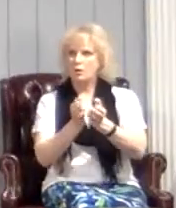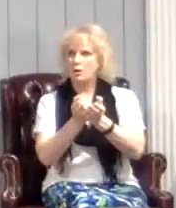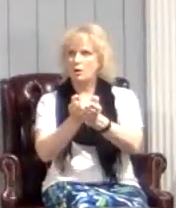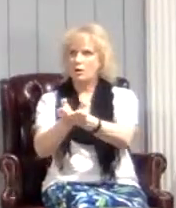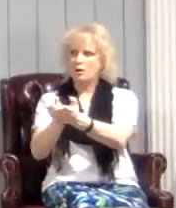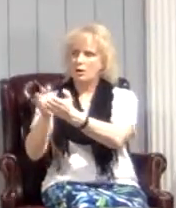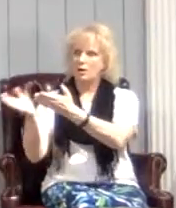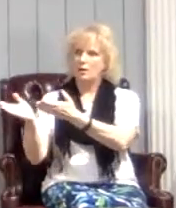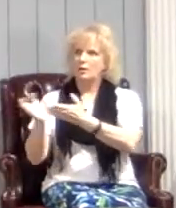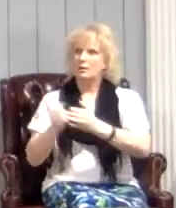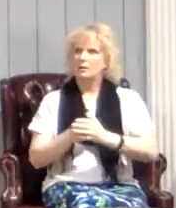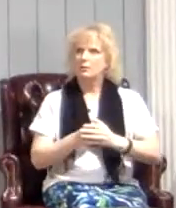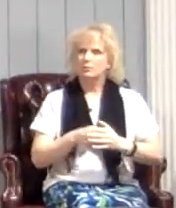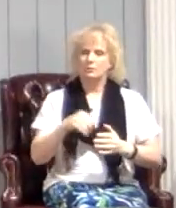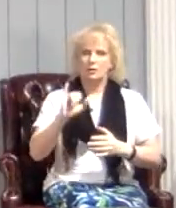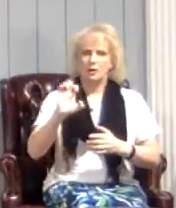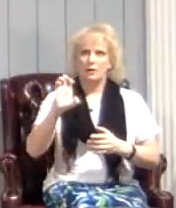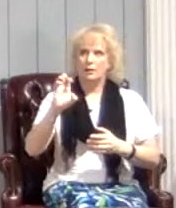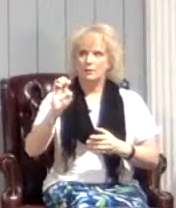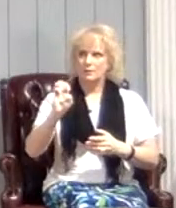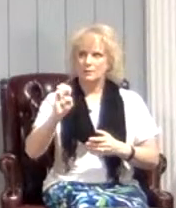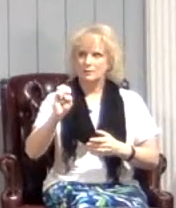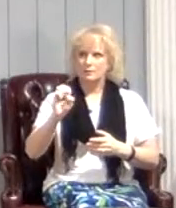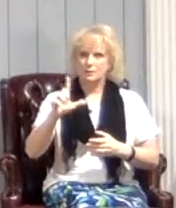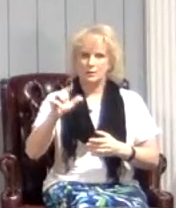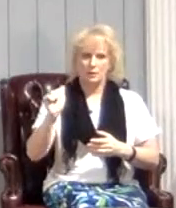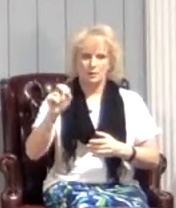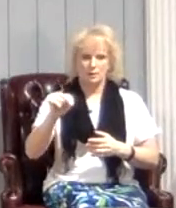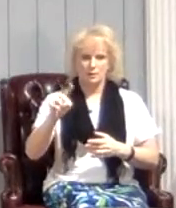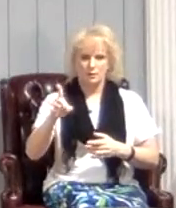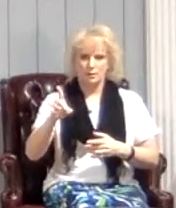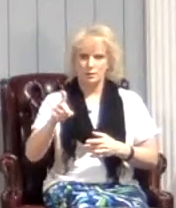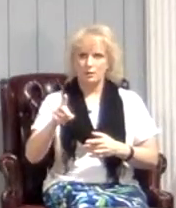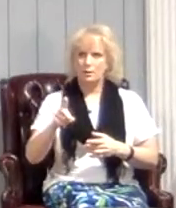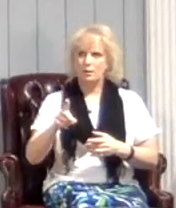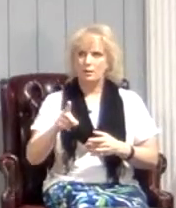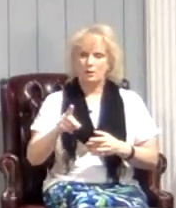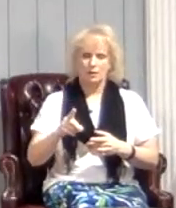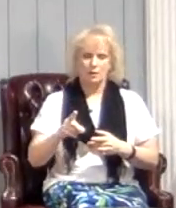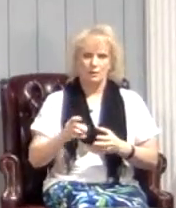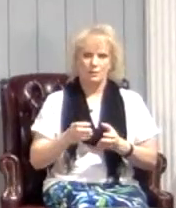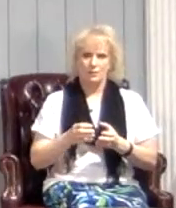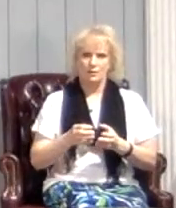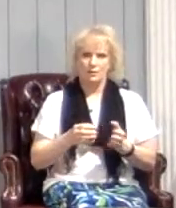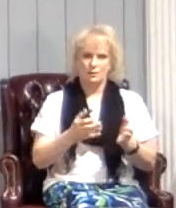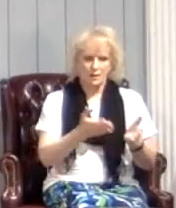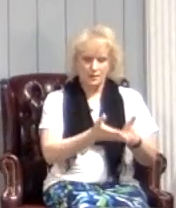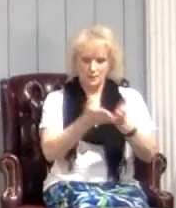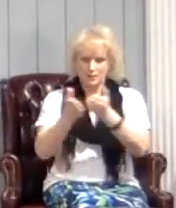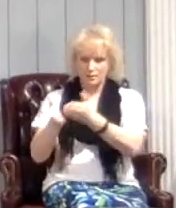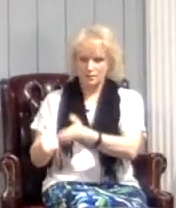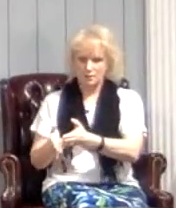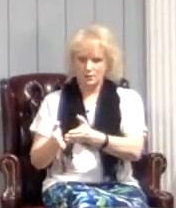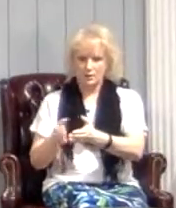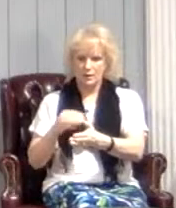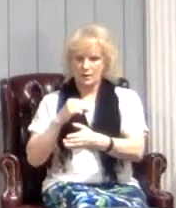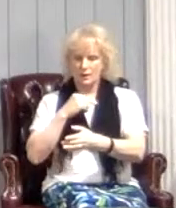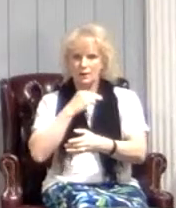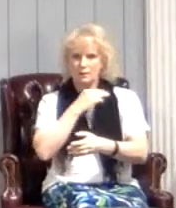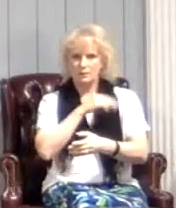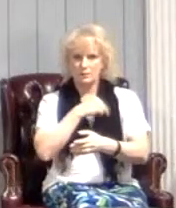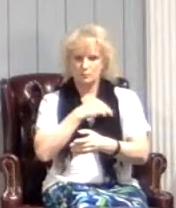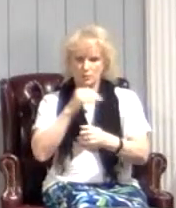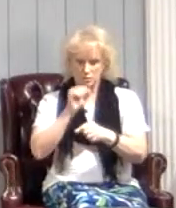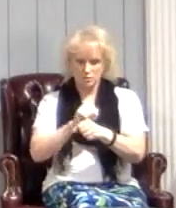let him off, couldn't get onto their docks, and so just let him off, gave him a rowboat to row the rest of the way in. And this missionary's job